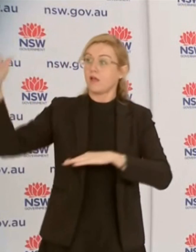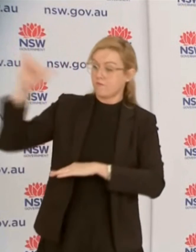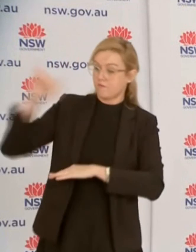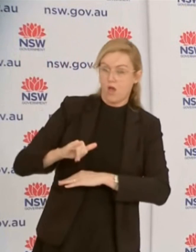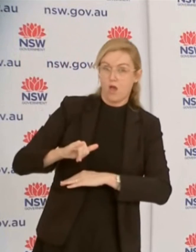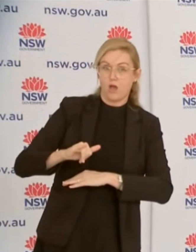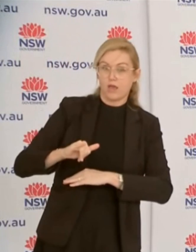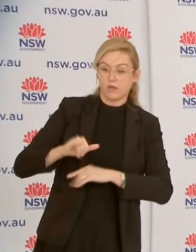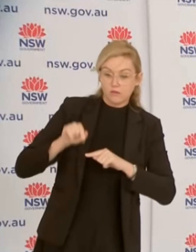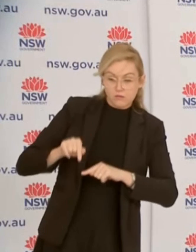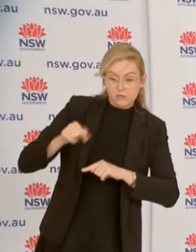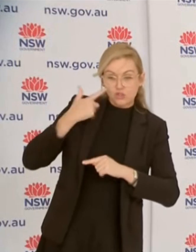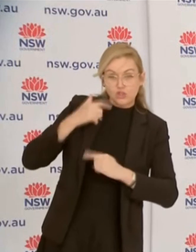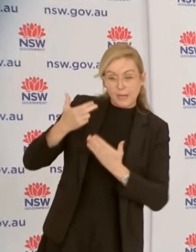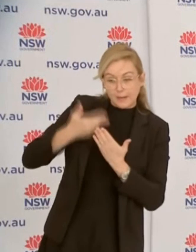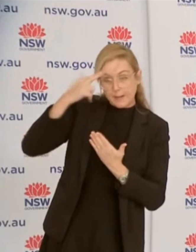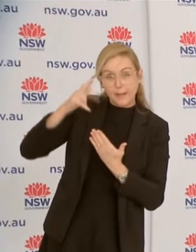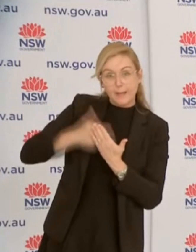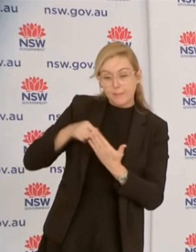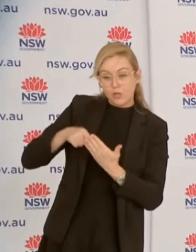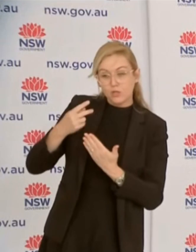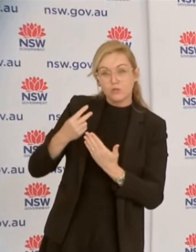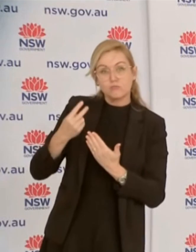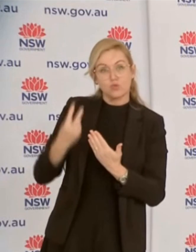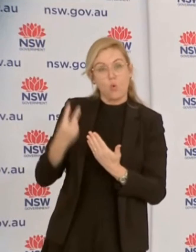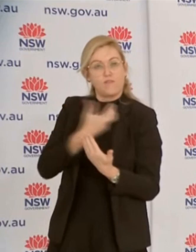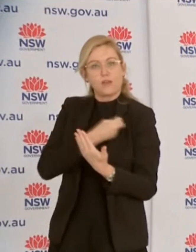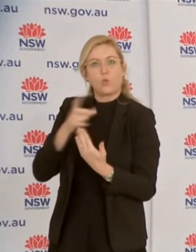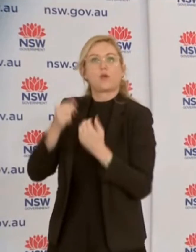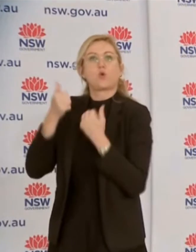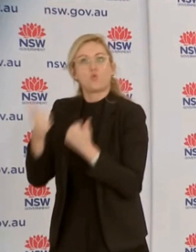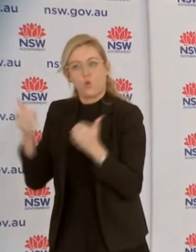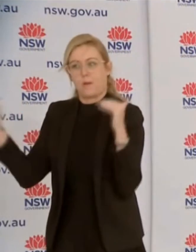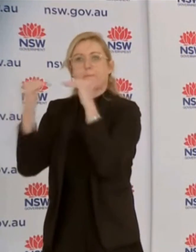opportunities will be available if they're double dose vaccinated with a vaccine which the federal